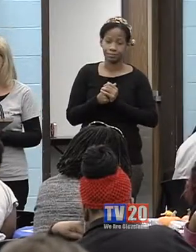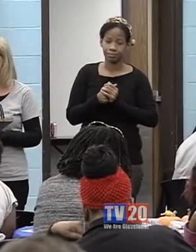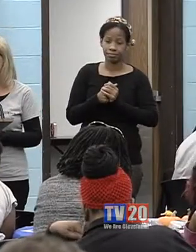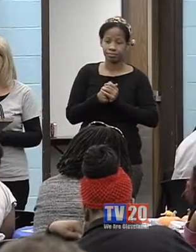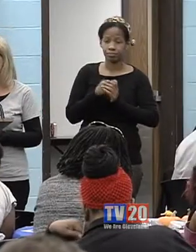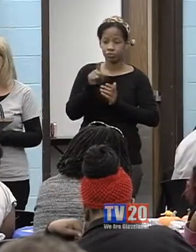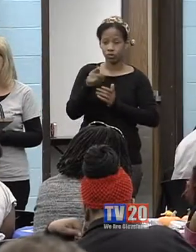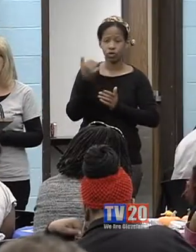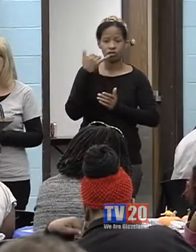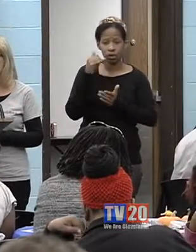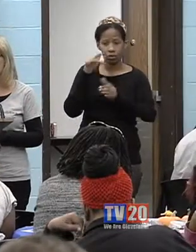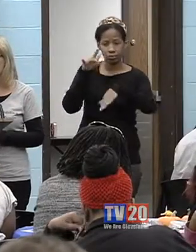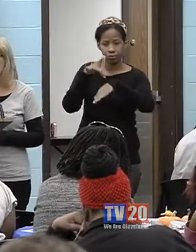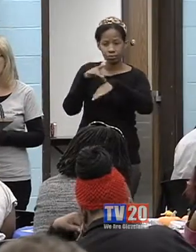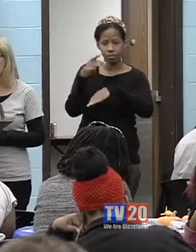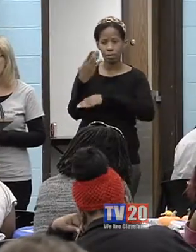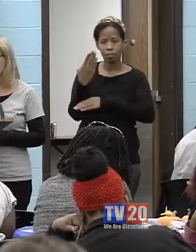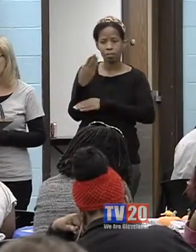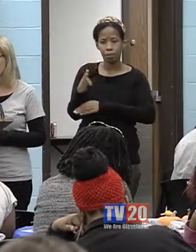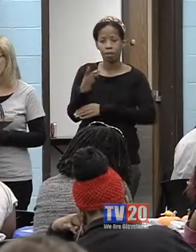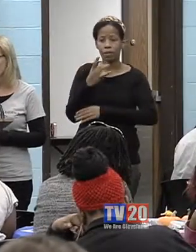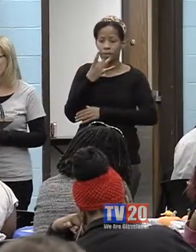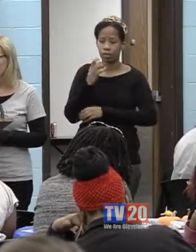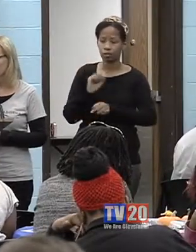your settings and enable it.